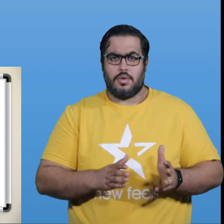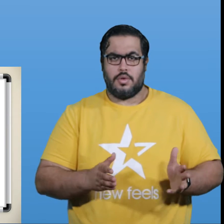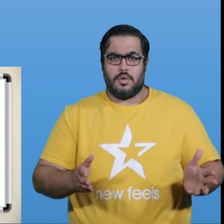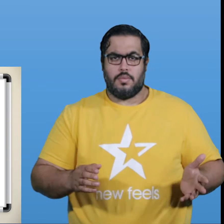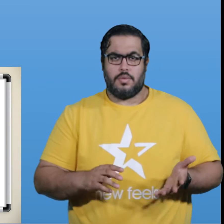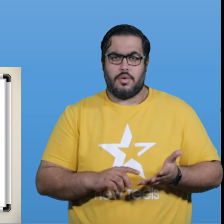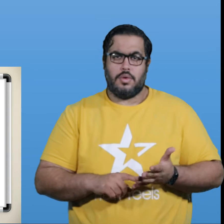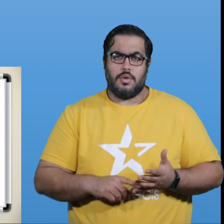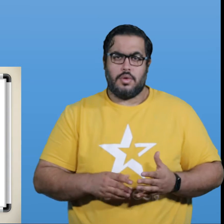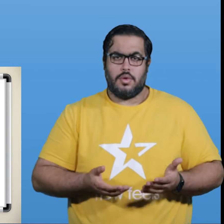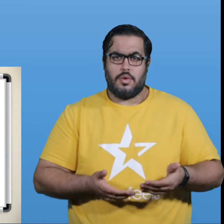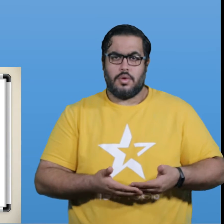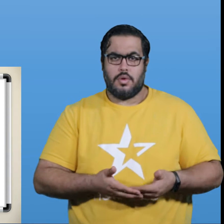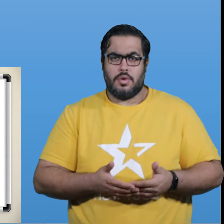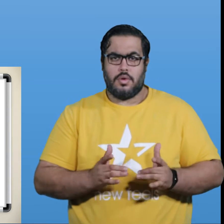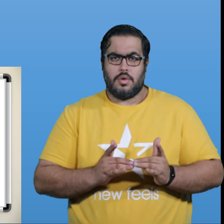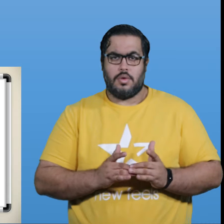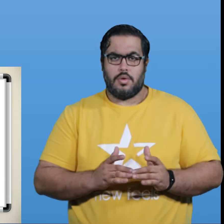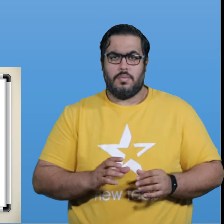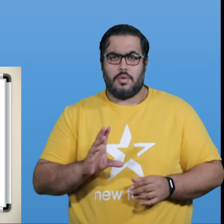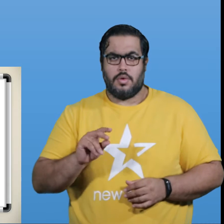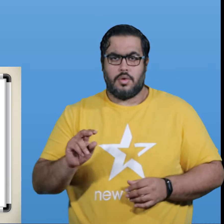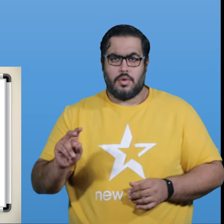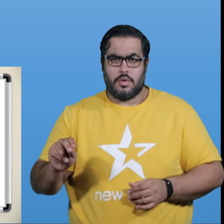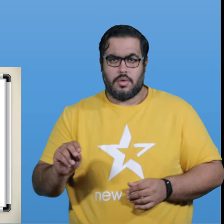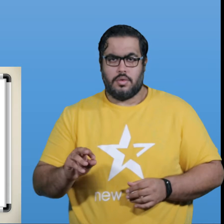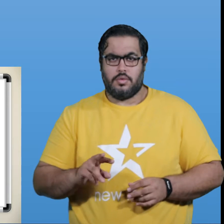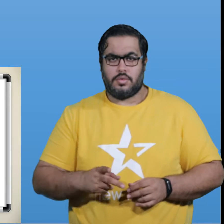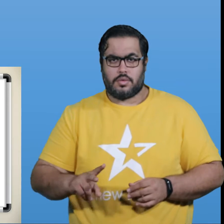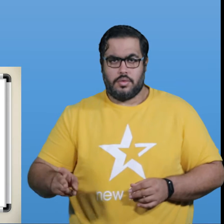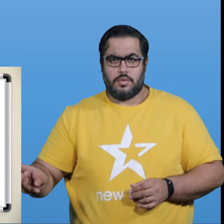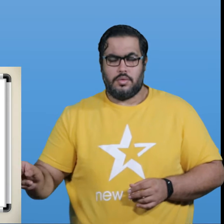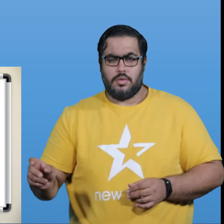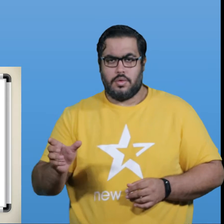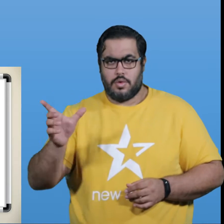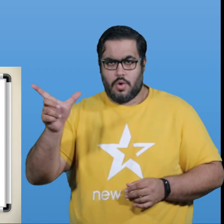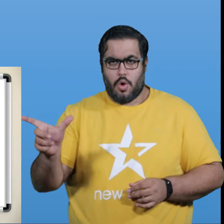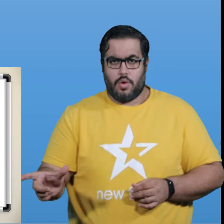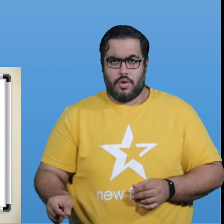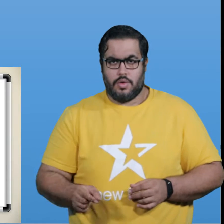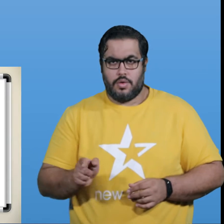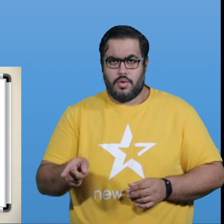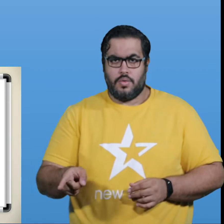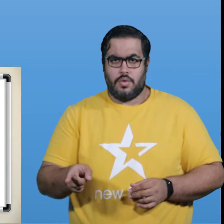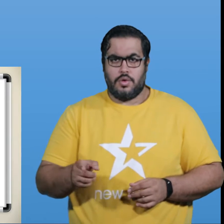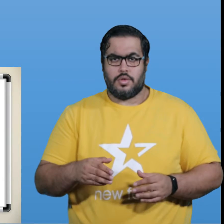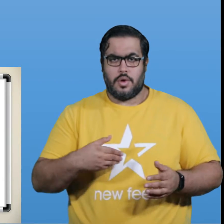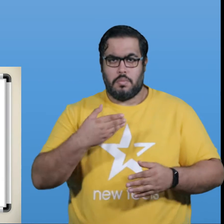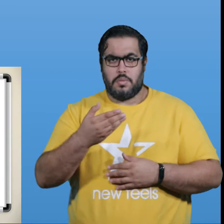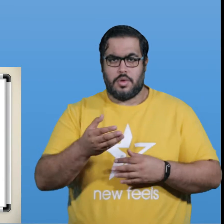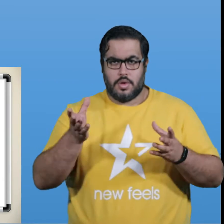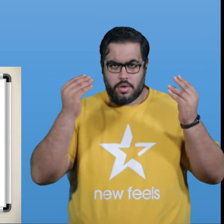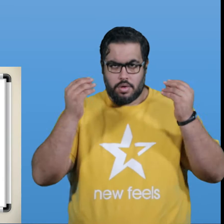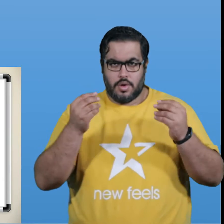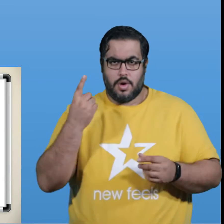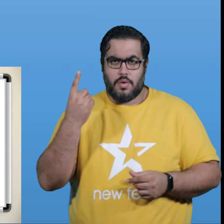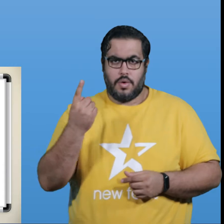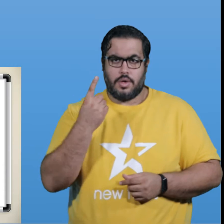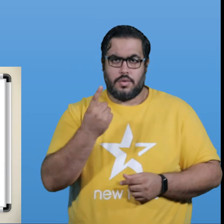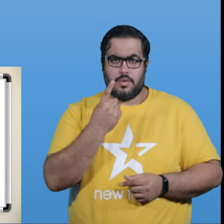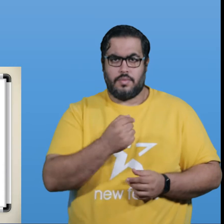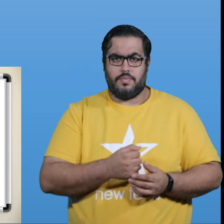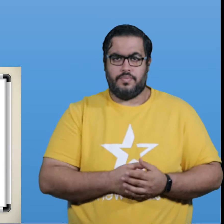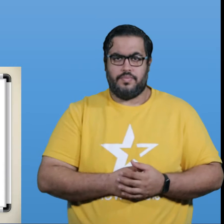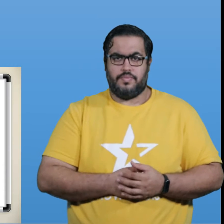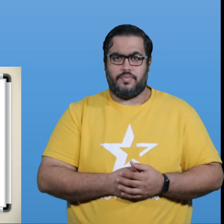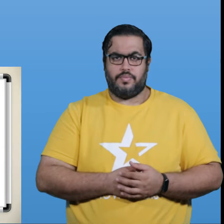crib, originally, eldest, replica, parenthood, silverware, subsequent, transition, traditionally, and touching. So